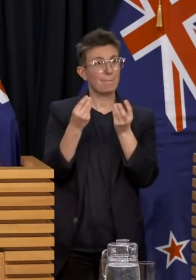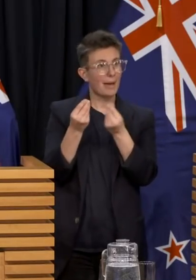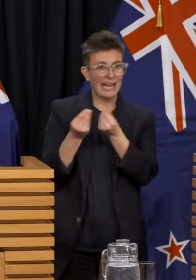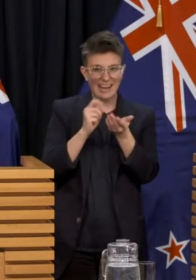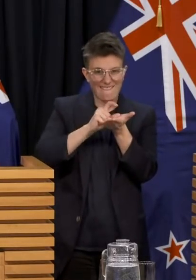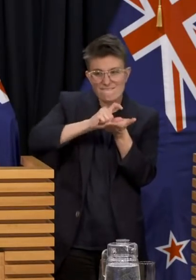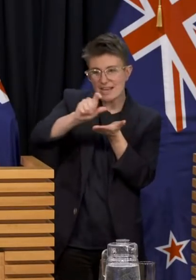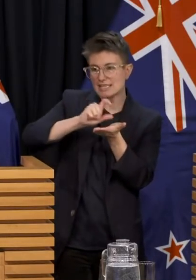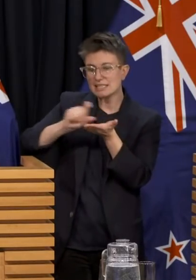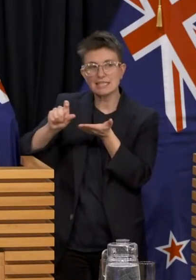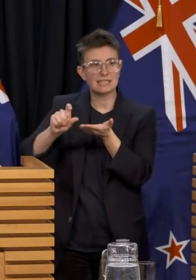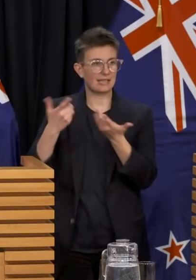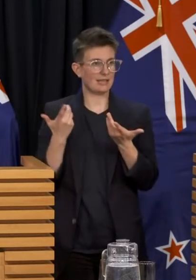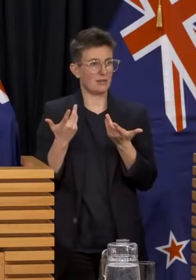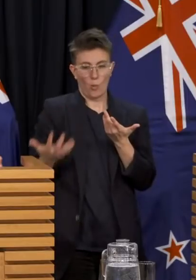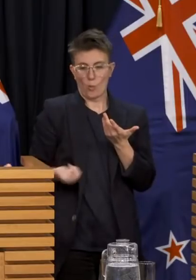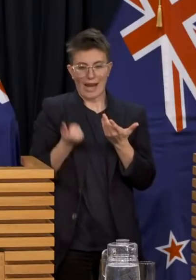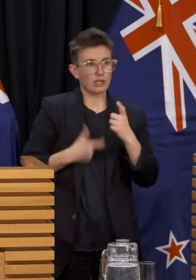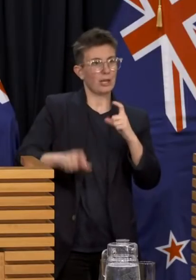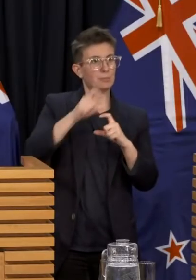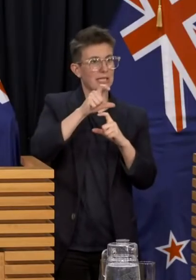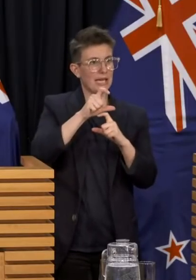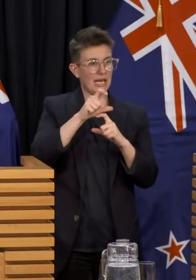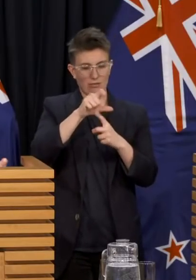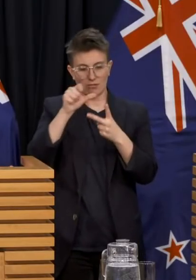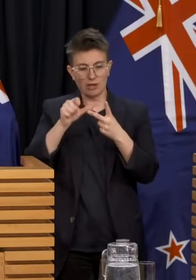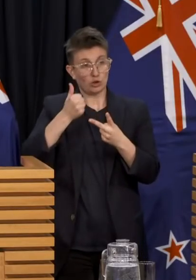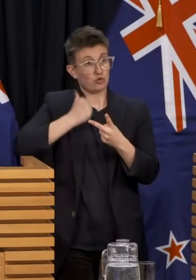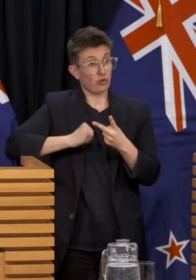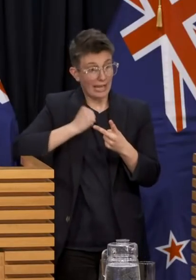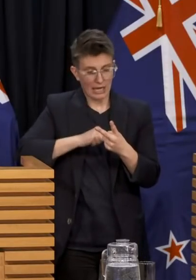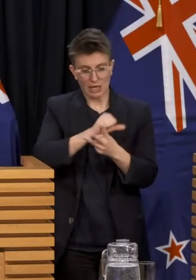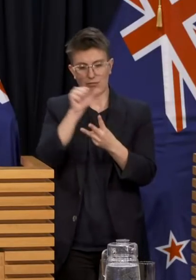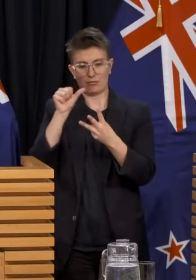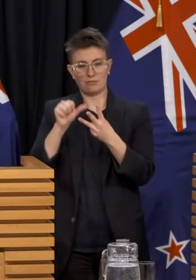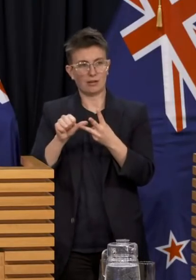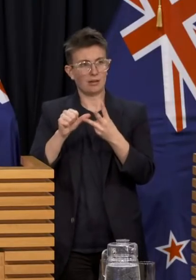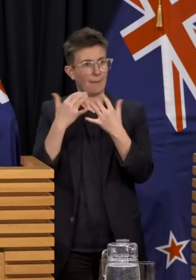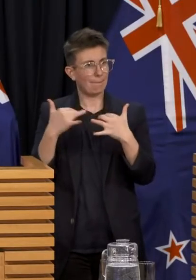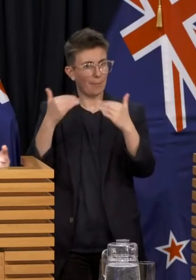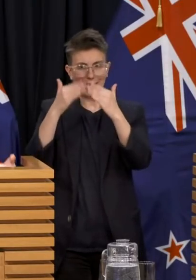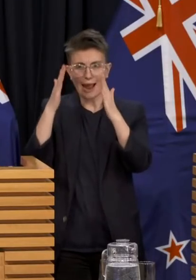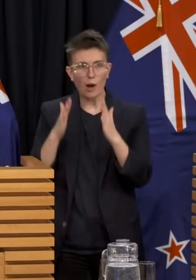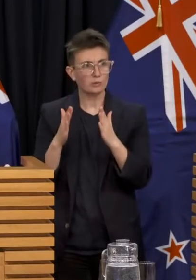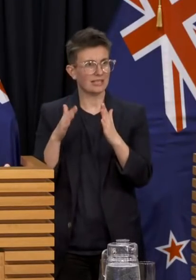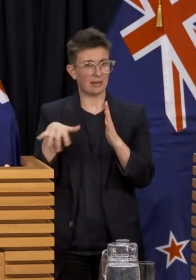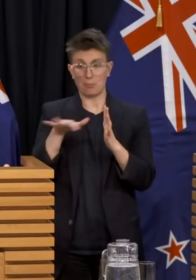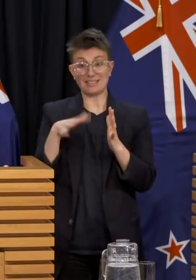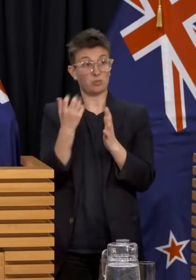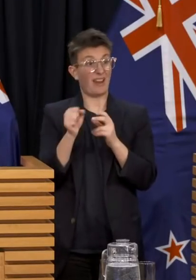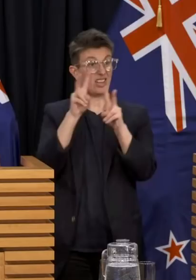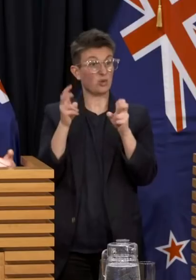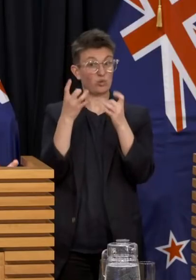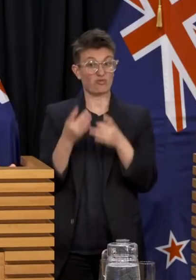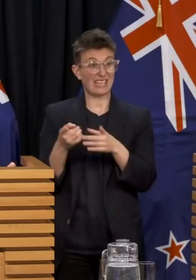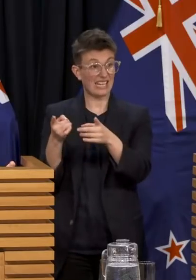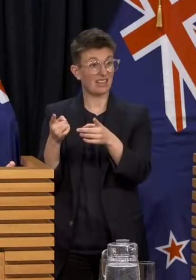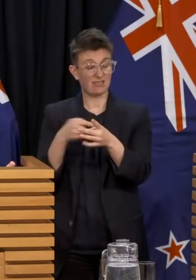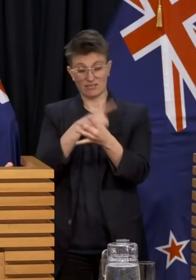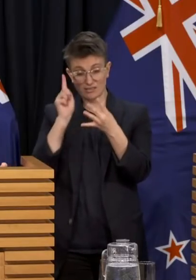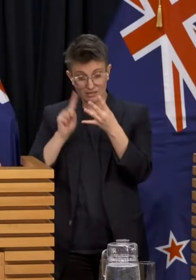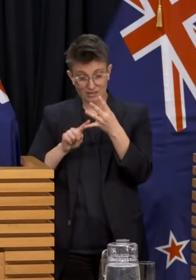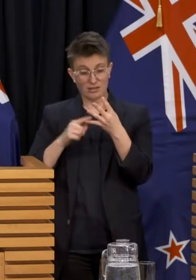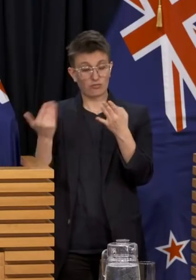and to invest in areas where we already had issues, a lack of public housing, the chance to increase New Zealand's renewable